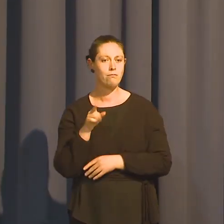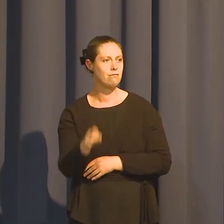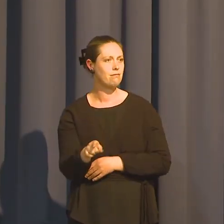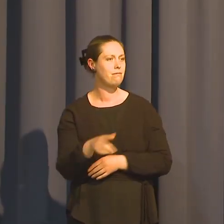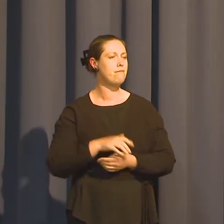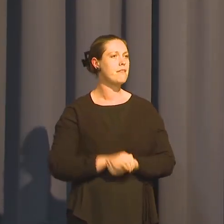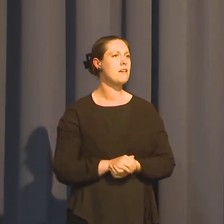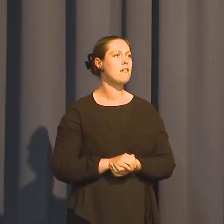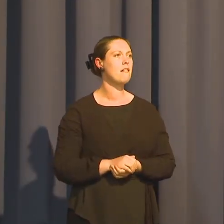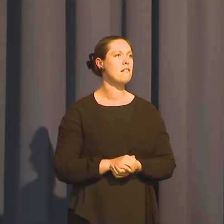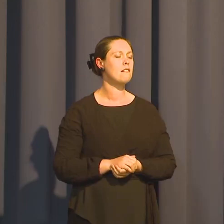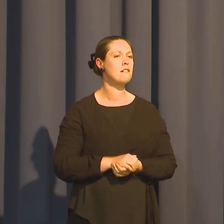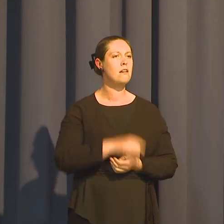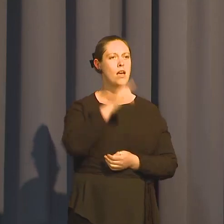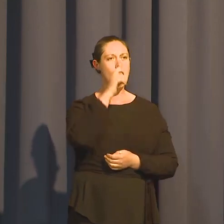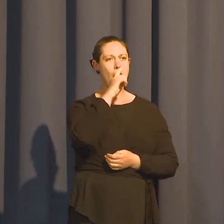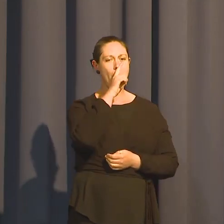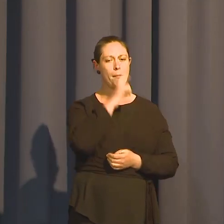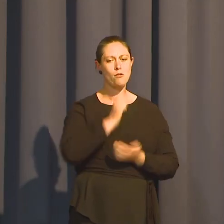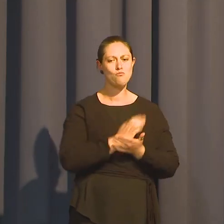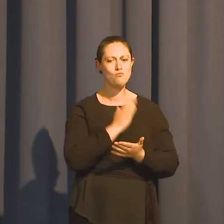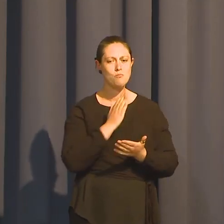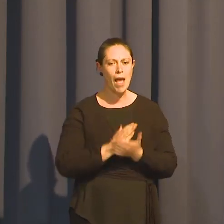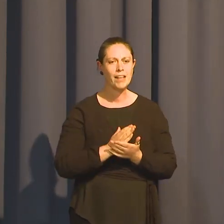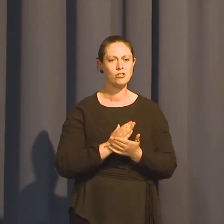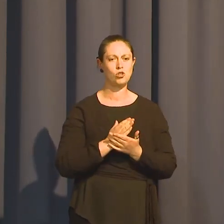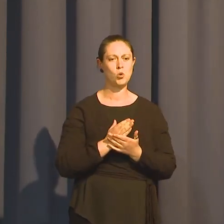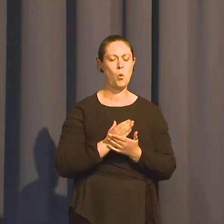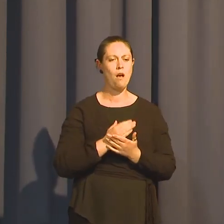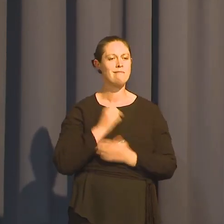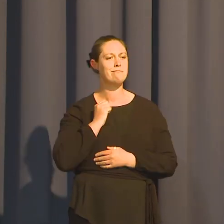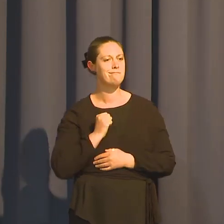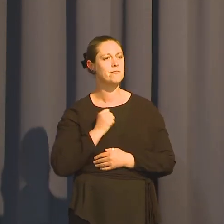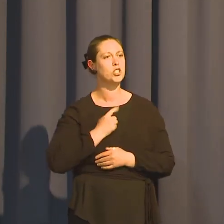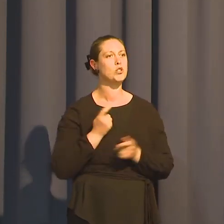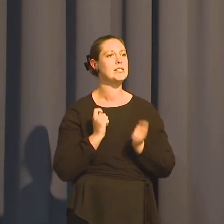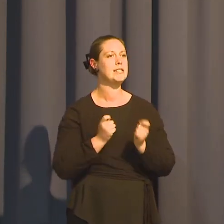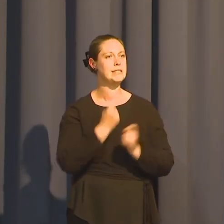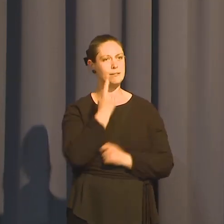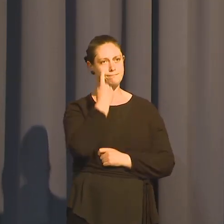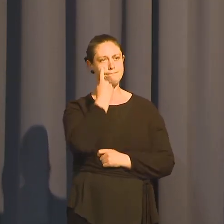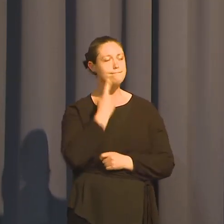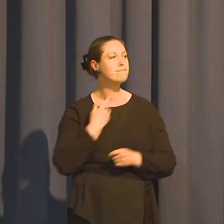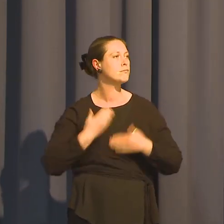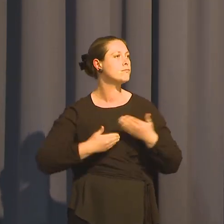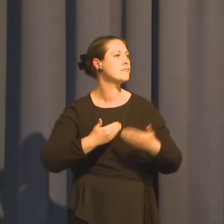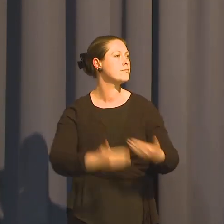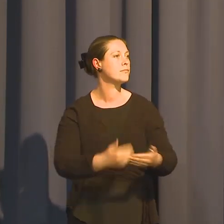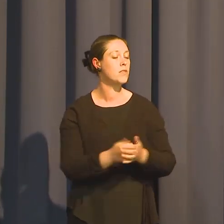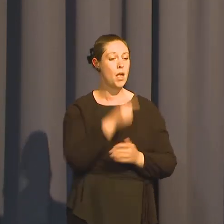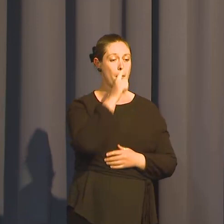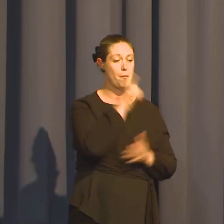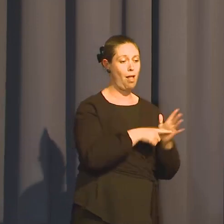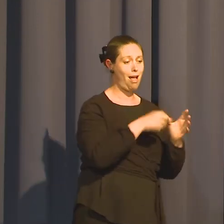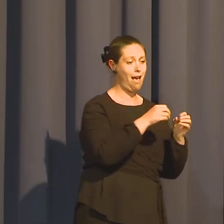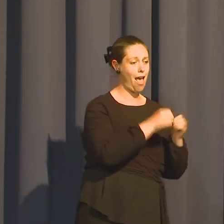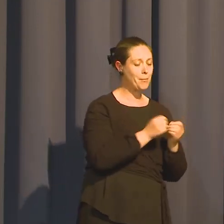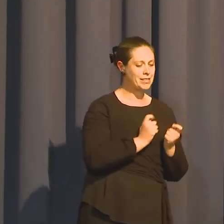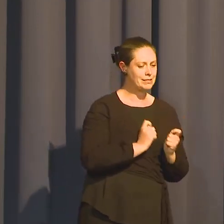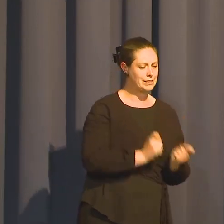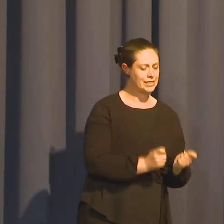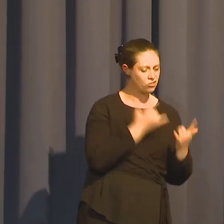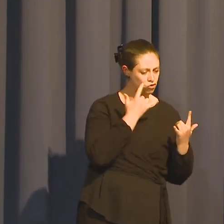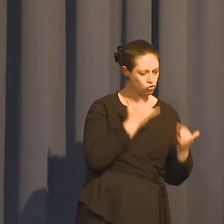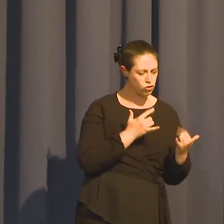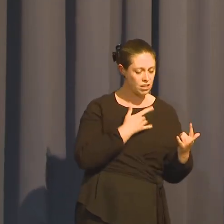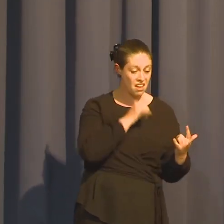the people who carry out the mandatory COVID testing, and the people in the laboratories who analyse the COVID tests, and the people who carry